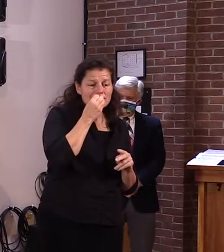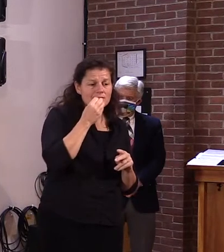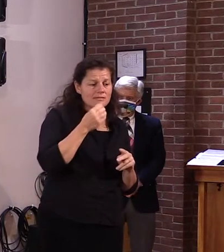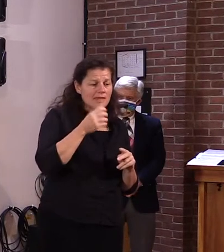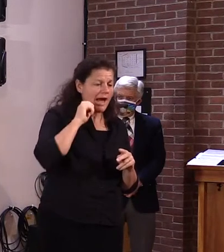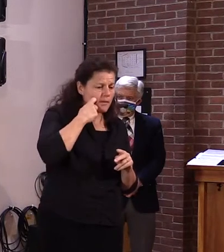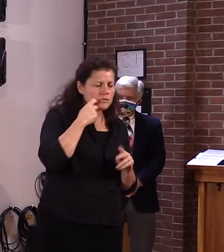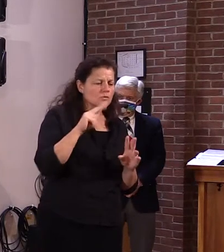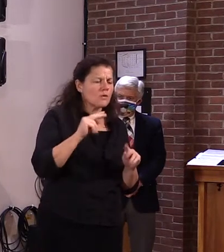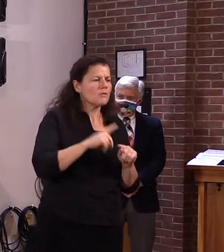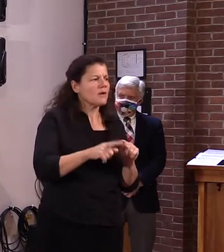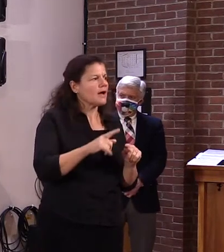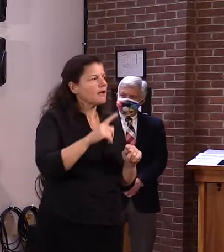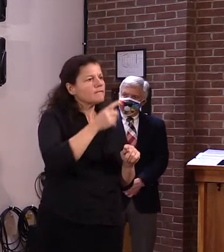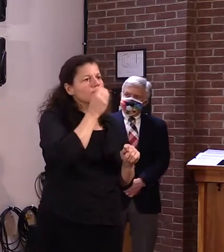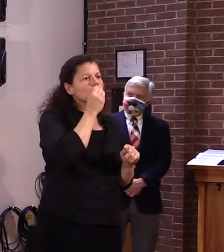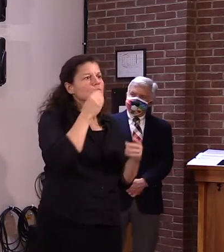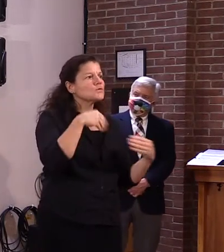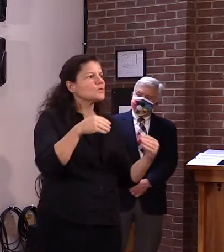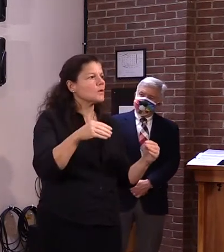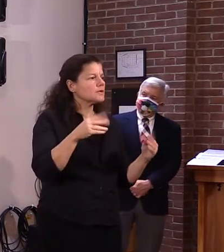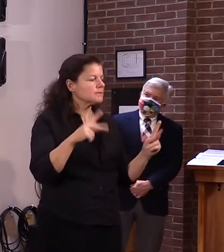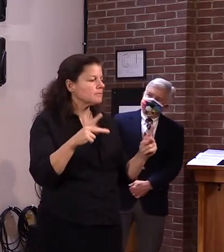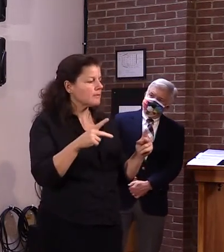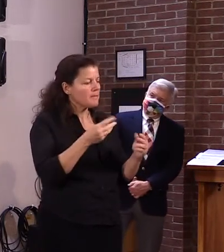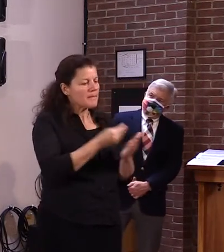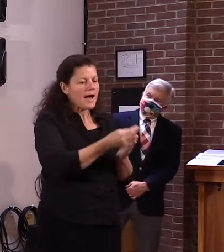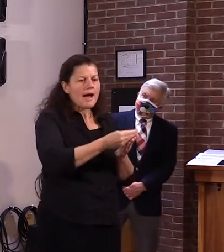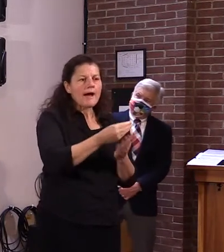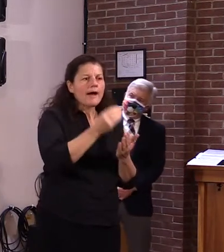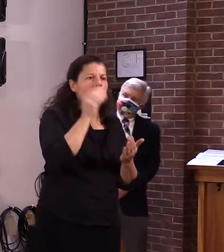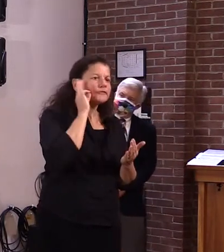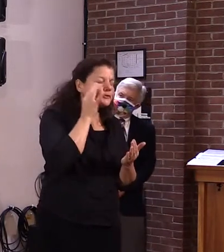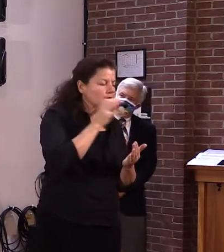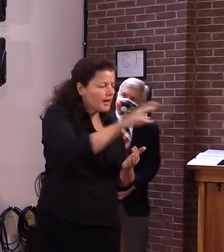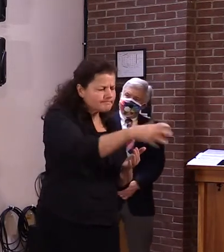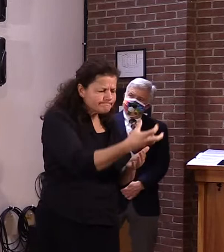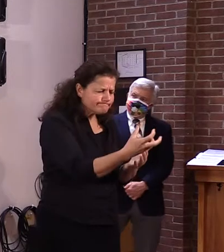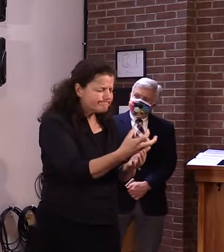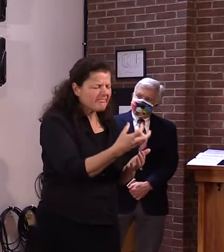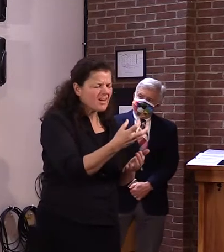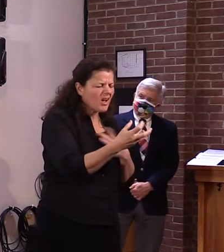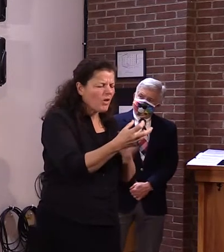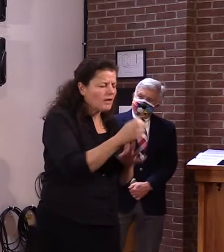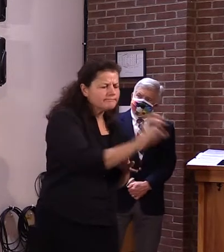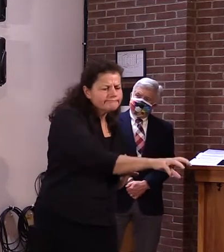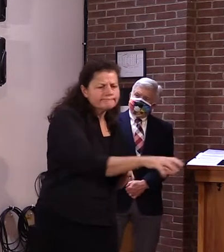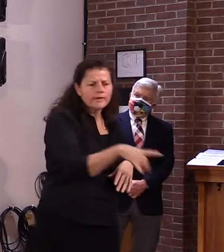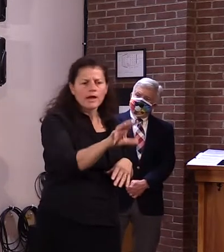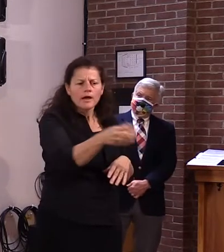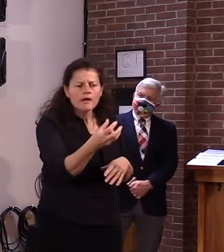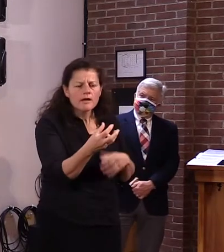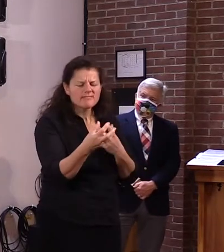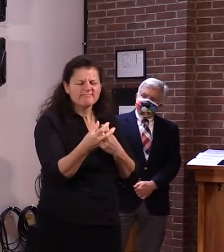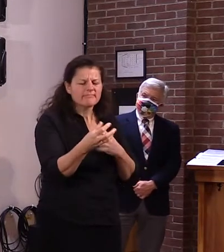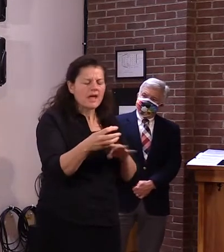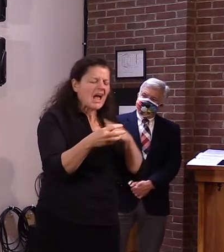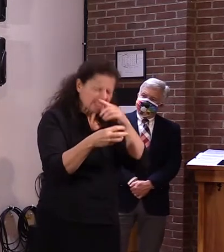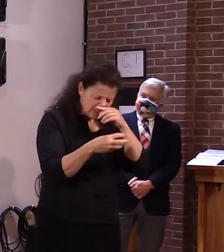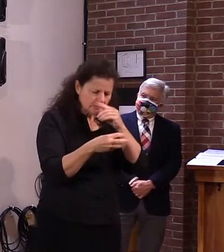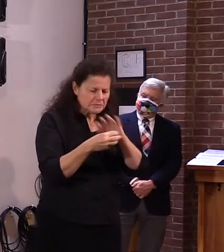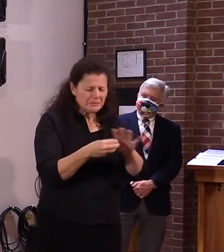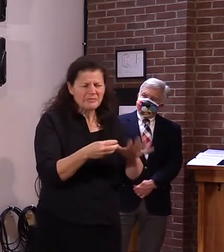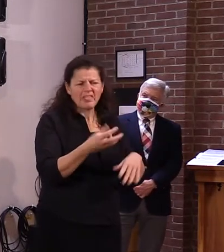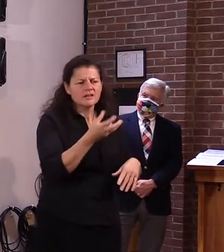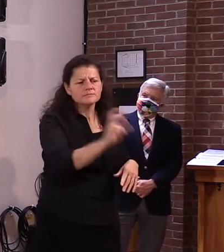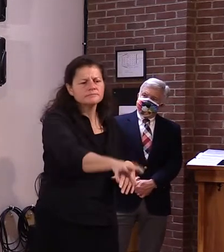up fruit to try and check the firmness and other things. So that is, I think, some of the